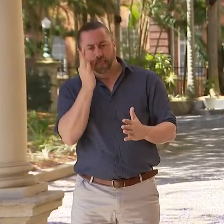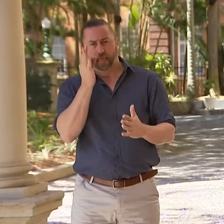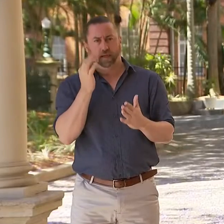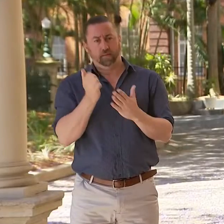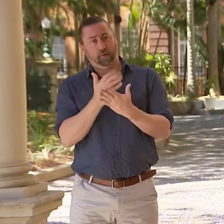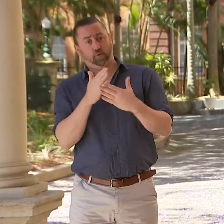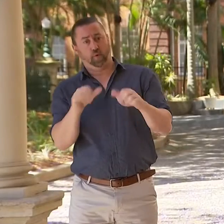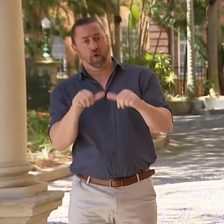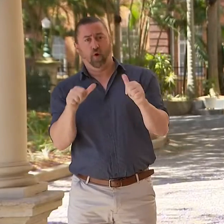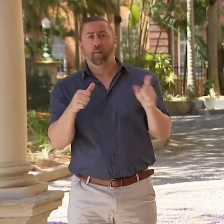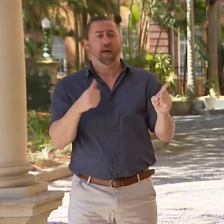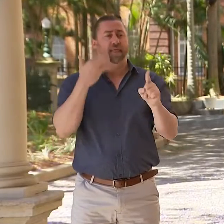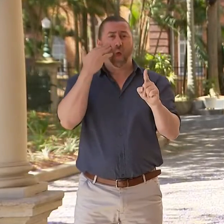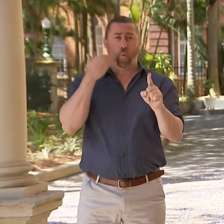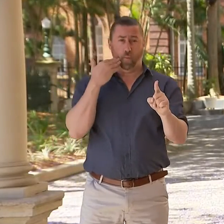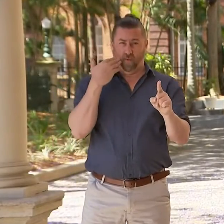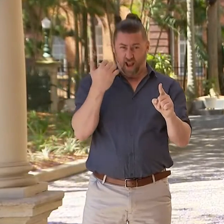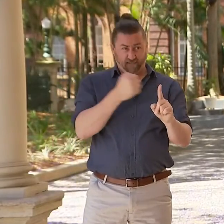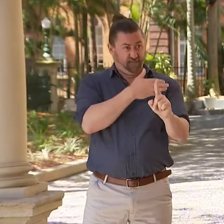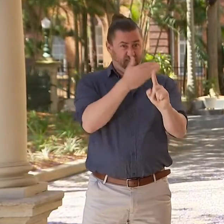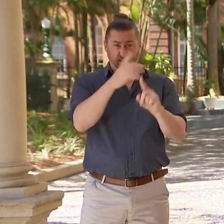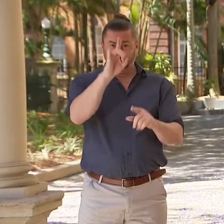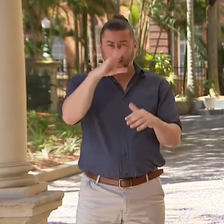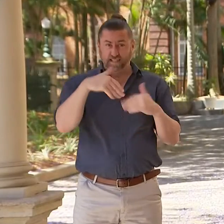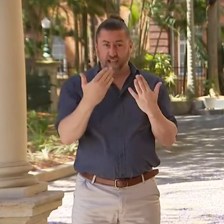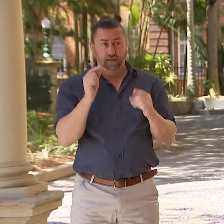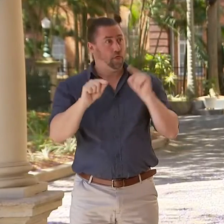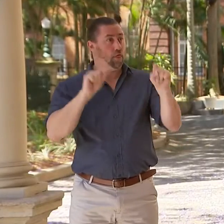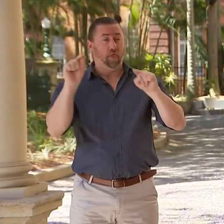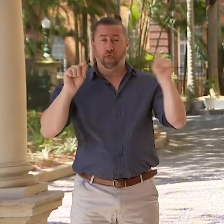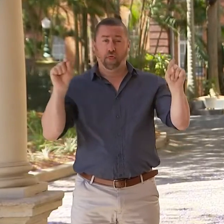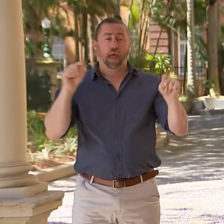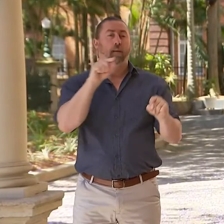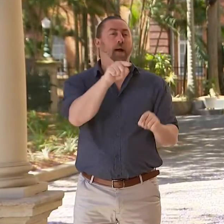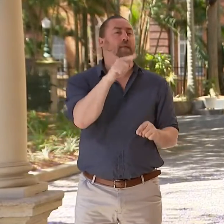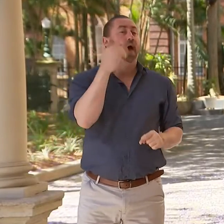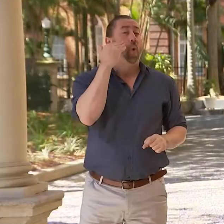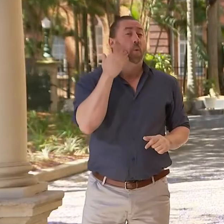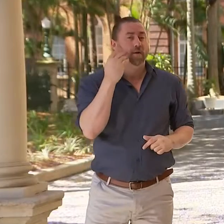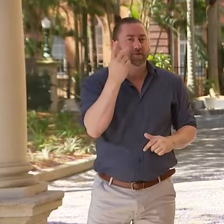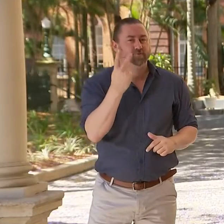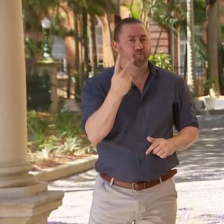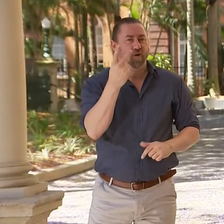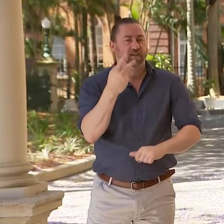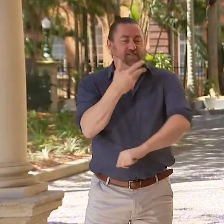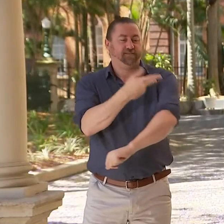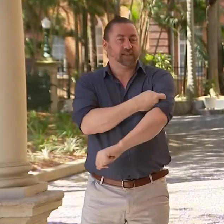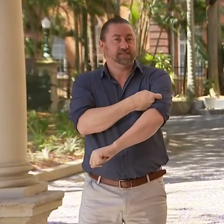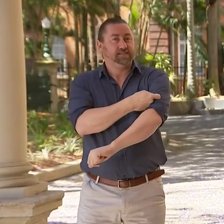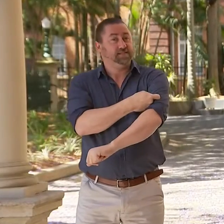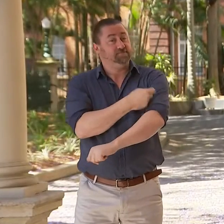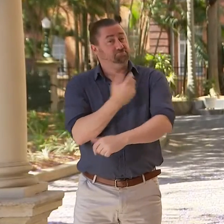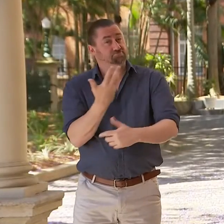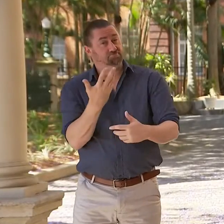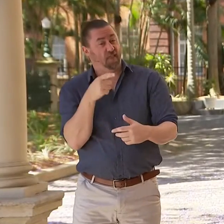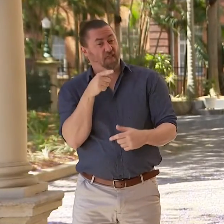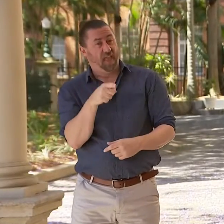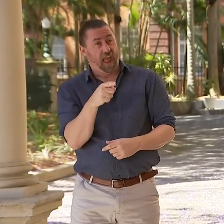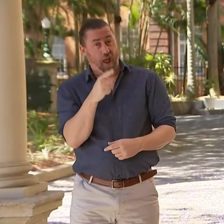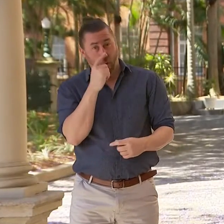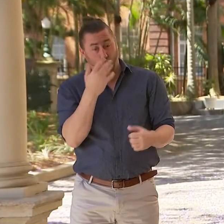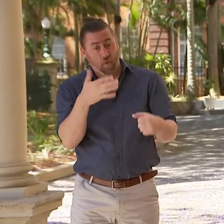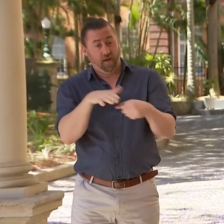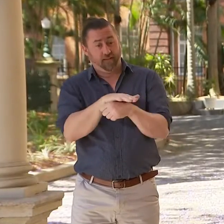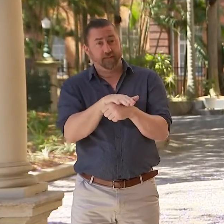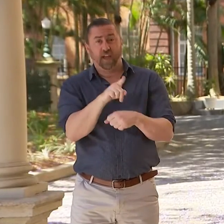haven't seen any cases. She also is double vaccinated, so she's fully vaccinated. Her second dose